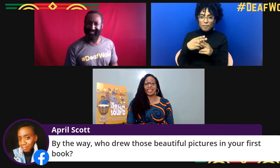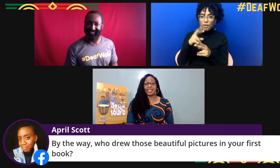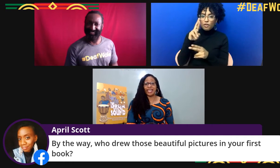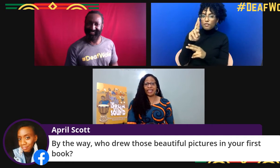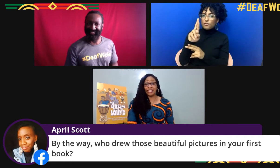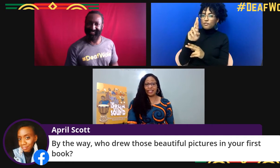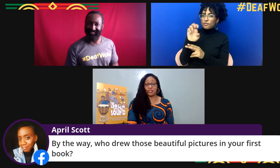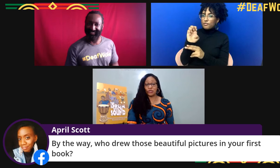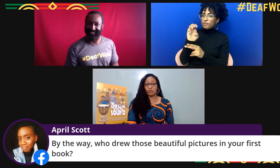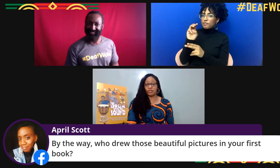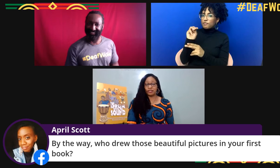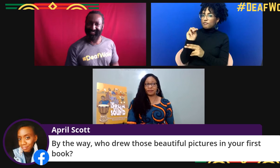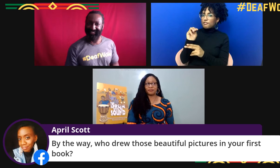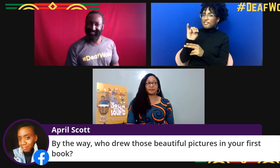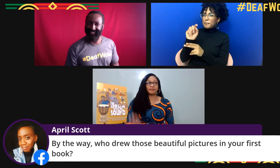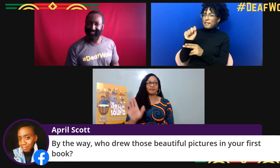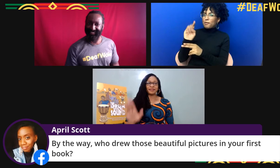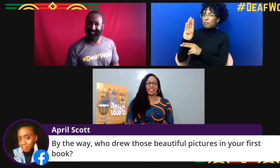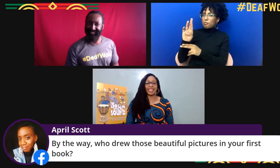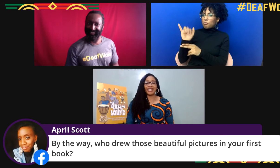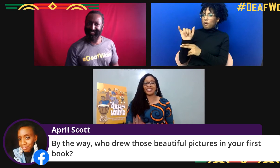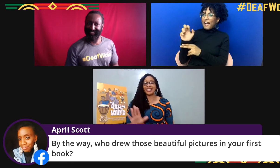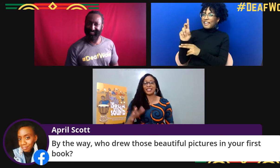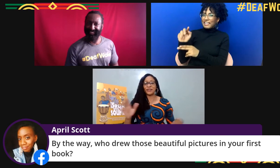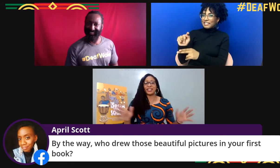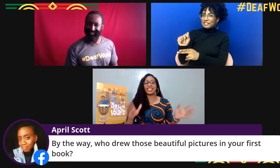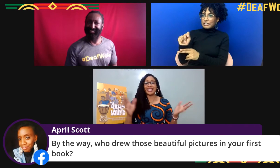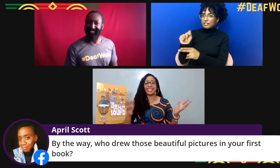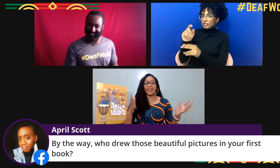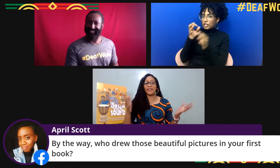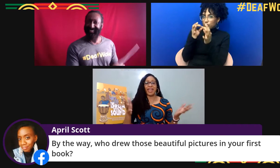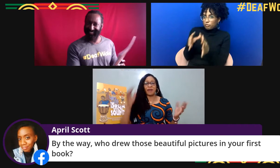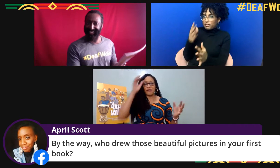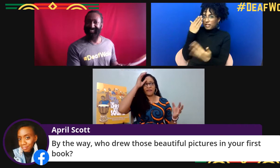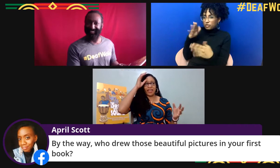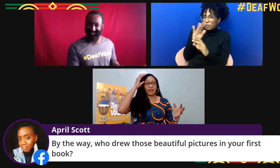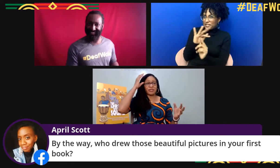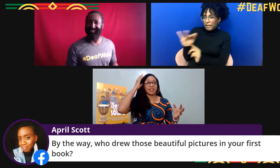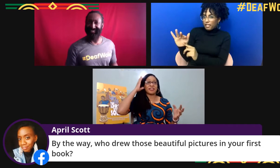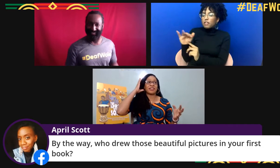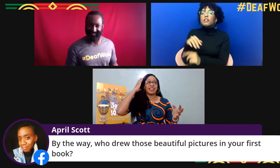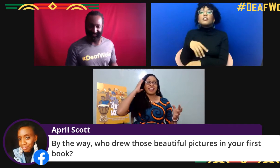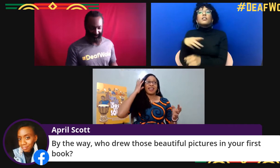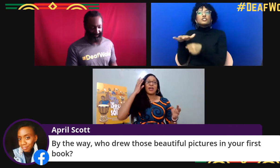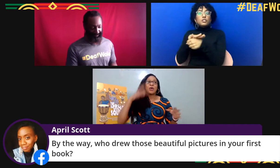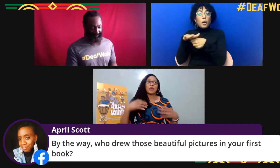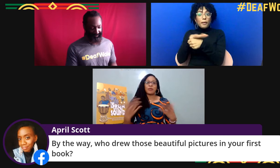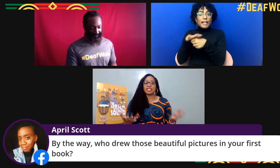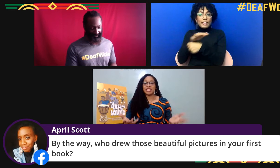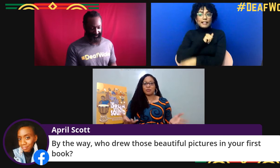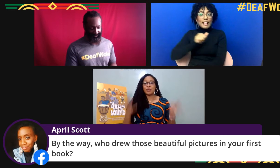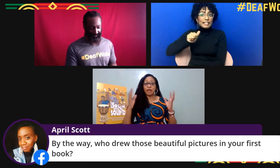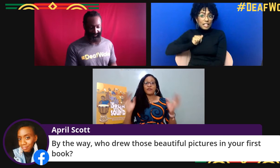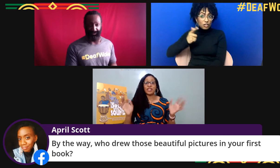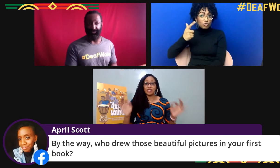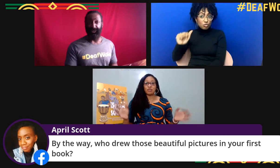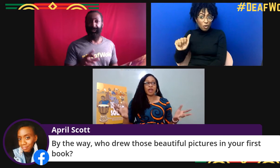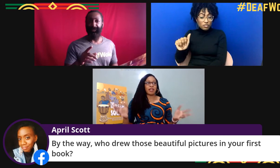located in Atlanta, Georgia. And honestly, it's a funny thing of how I found her. When I was